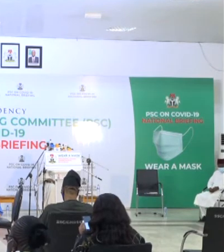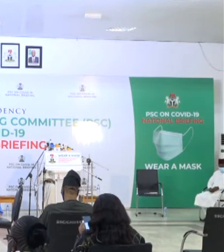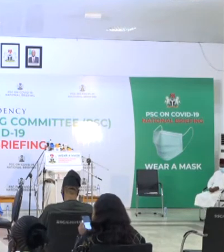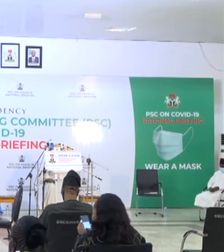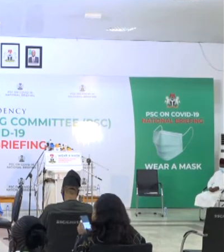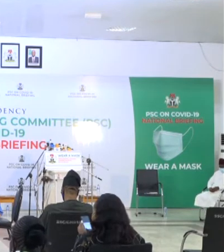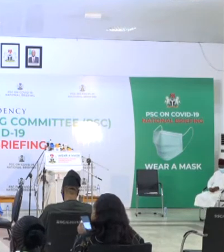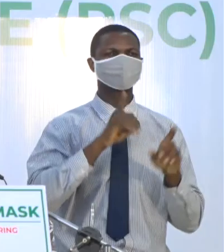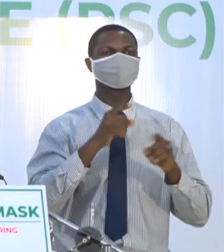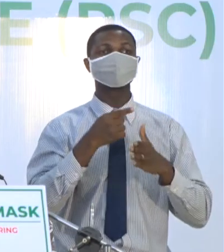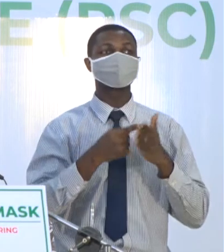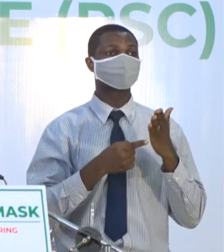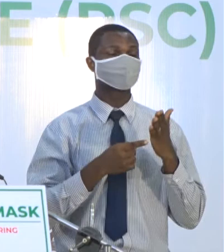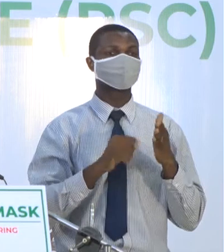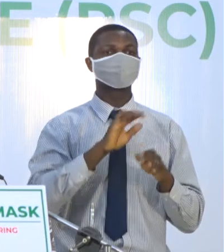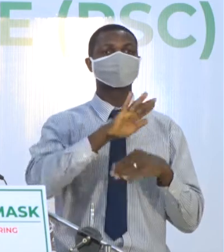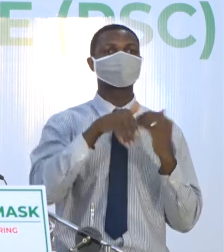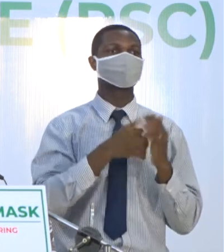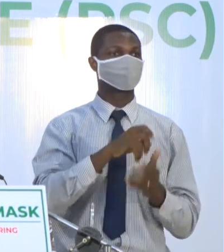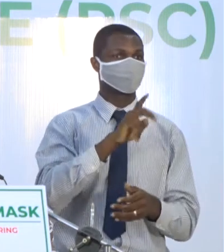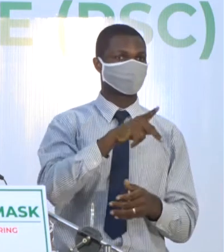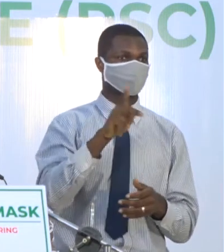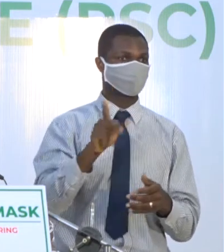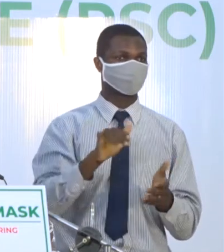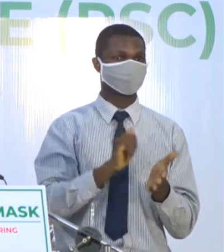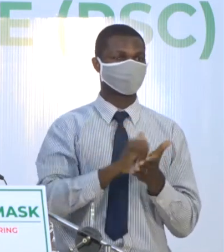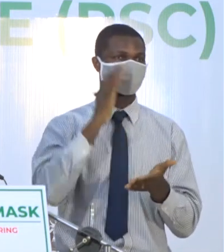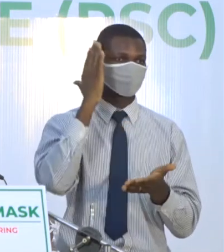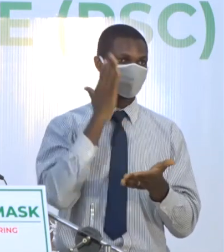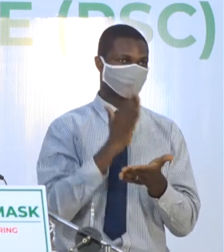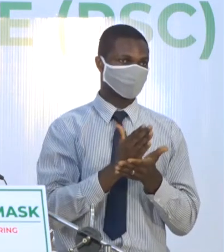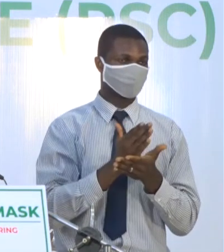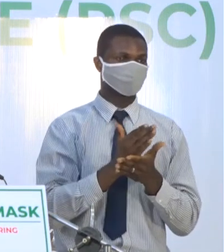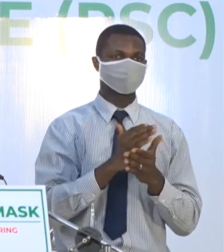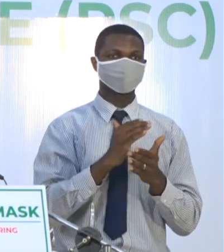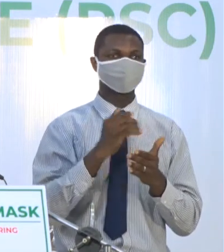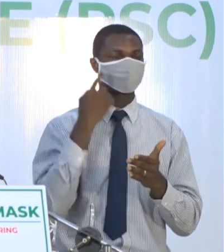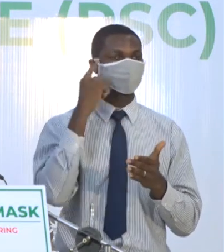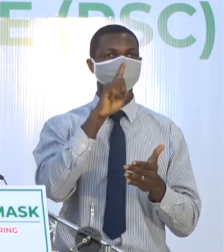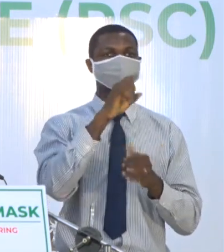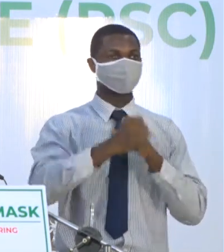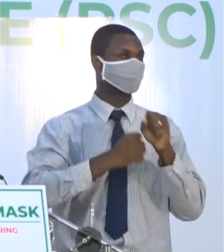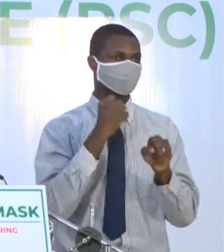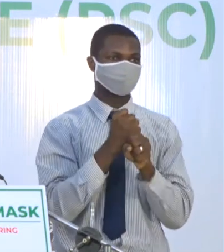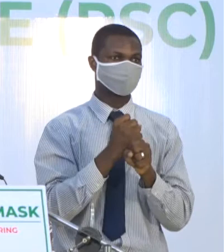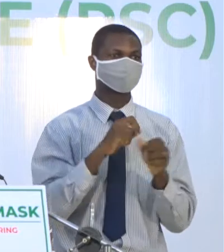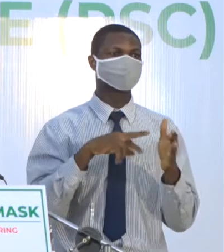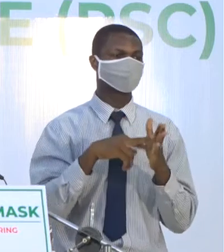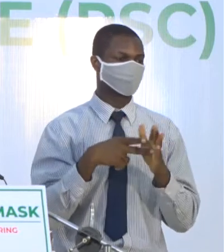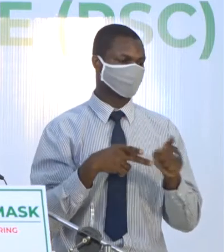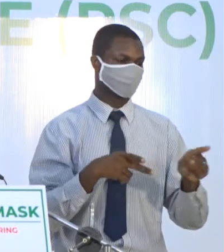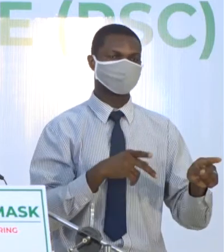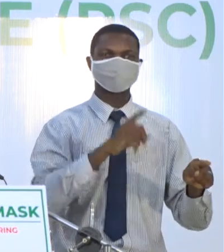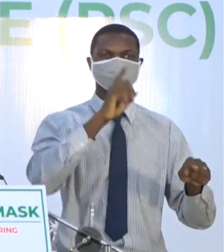and discriminatory practice against Nigeria via its airline routines. Speaking at the national briefing of the PSC,